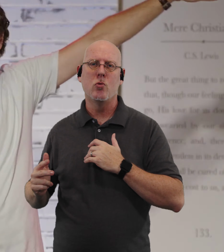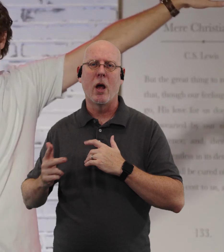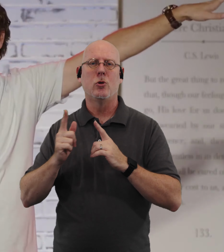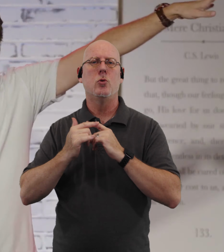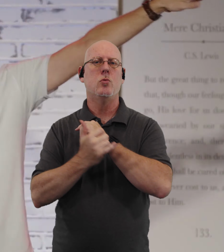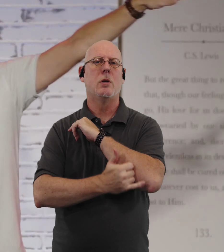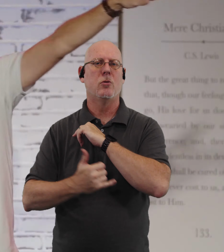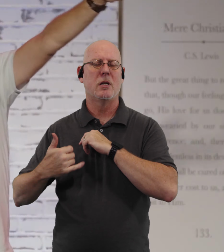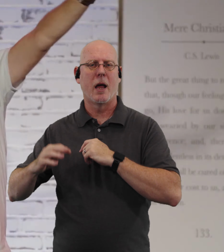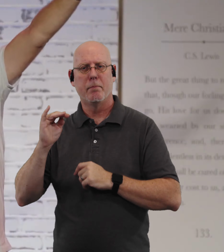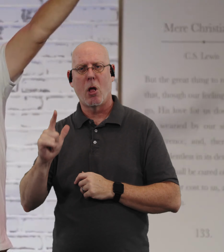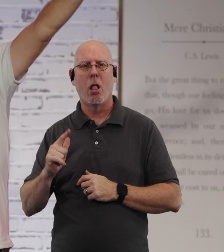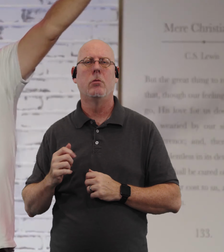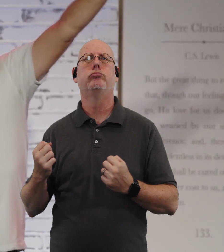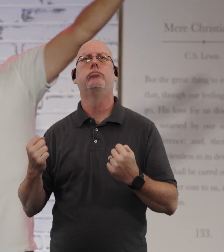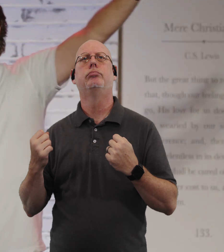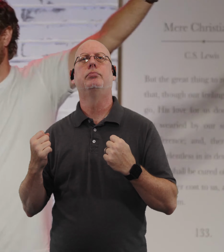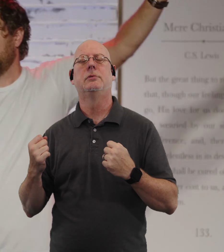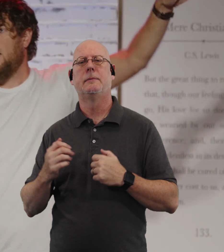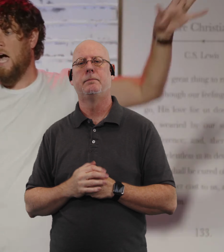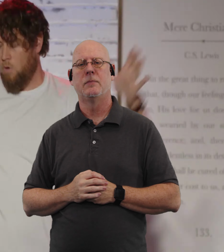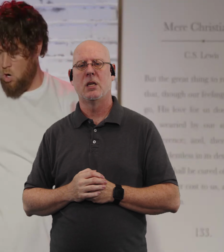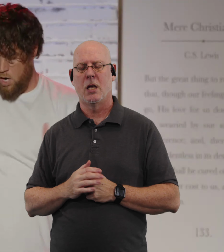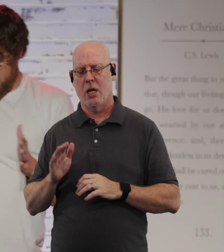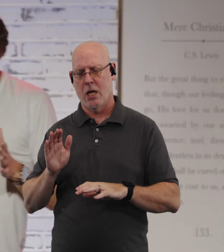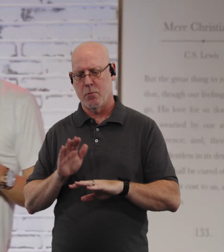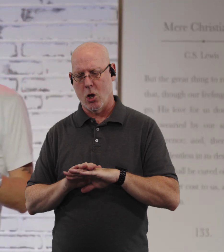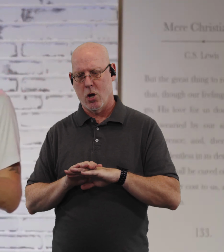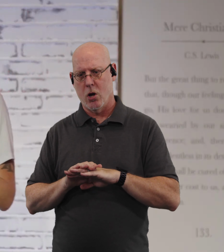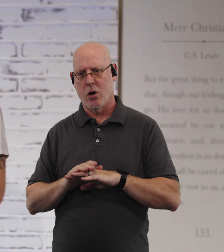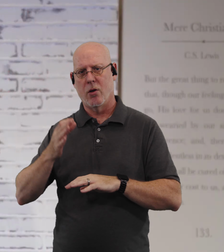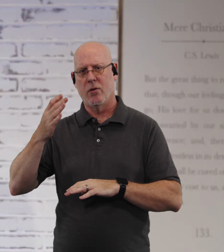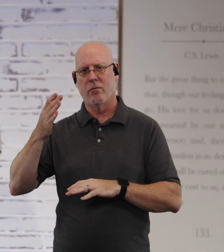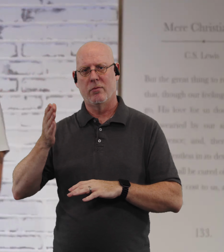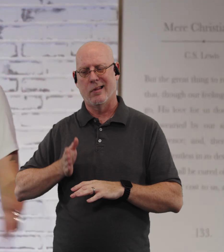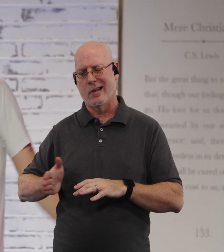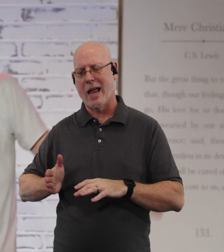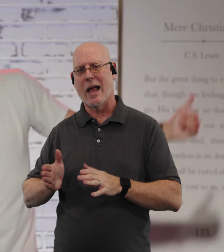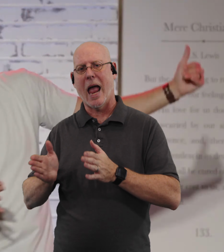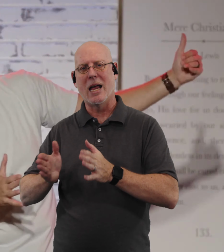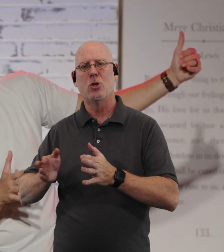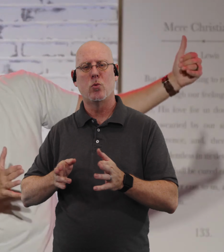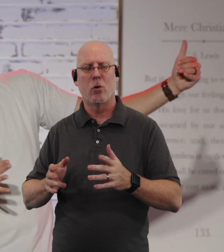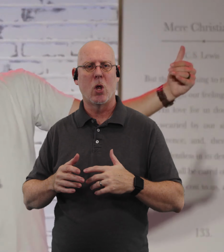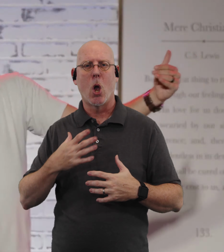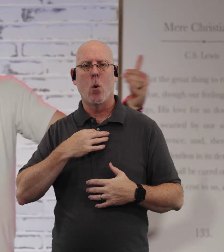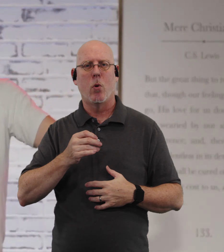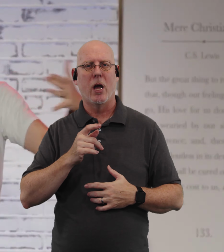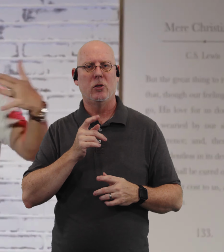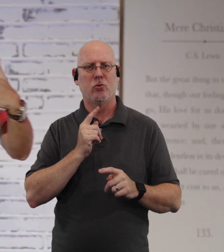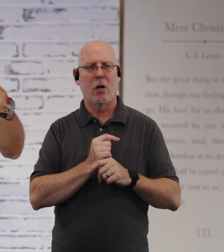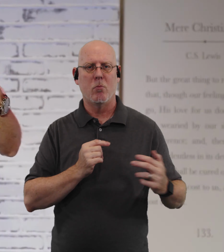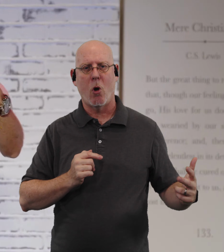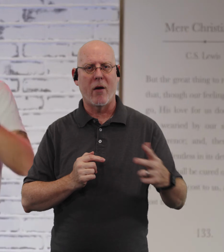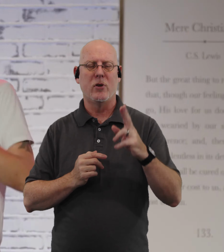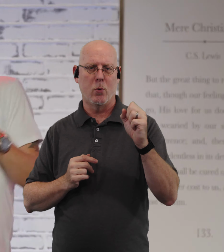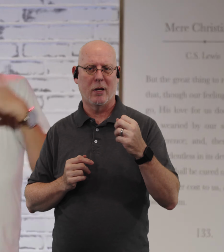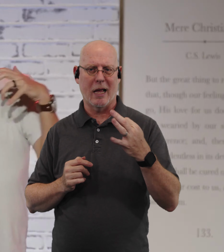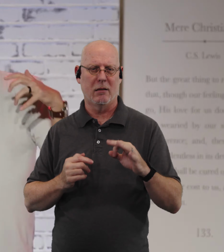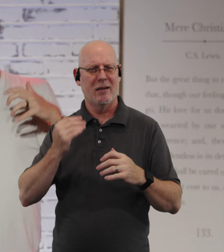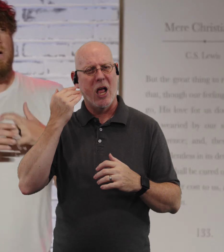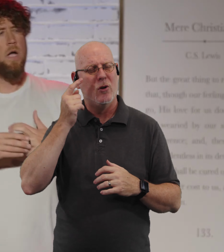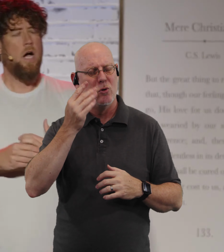up toward Countryside Mall. And I'm on the frontage road, and there's this white truck that's veering off of US 19.